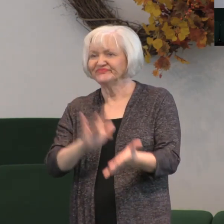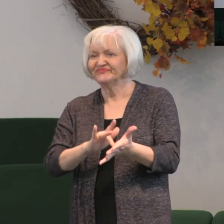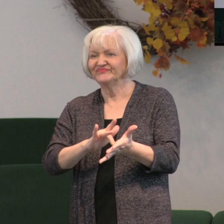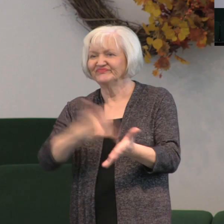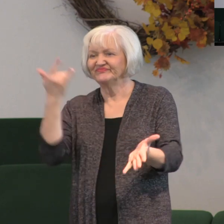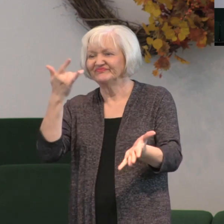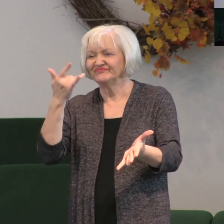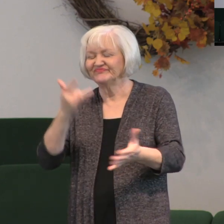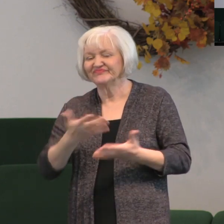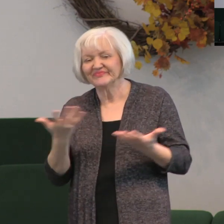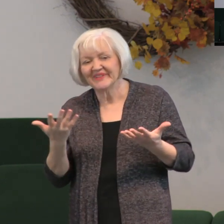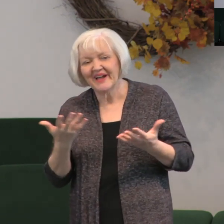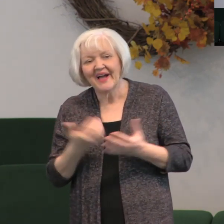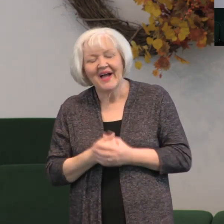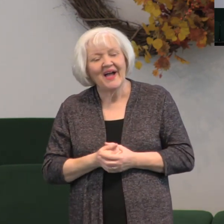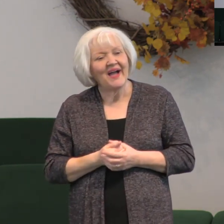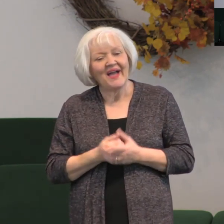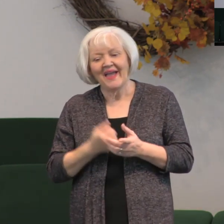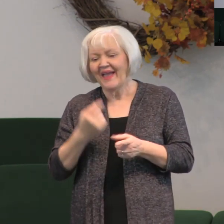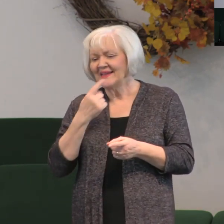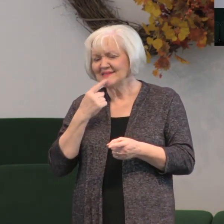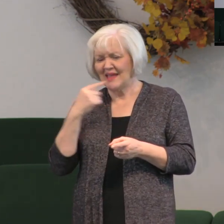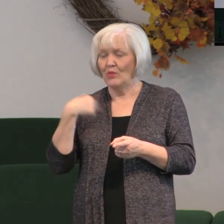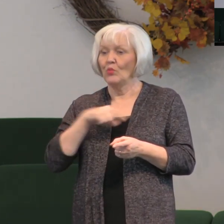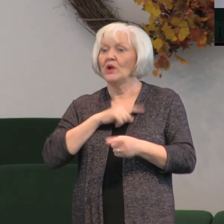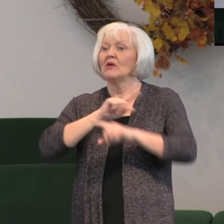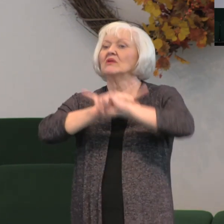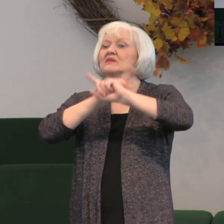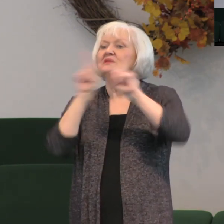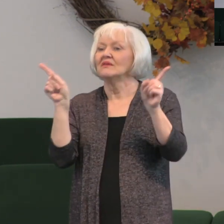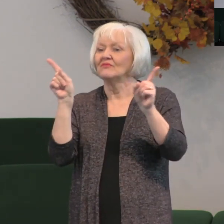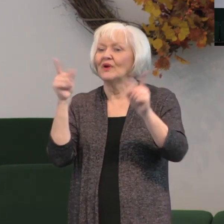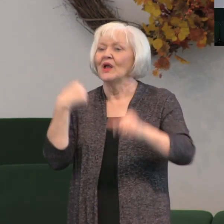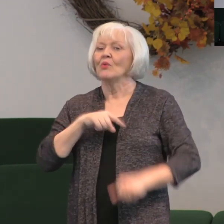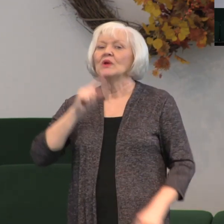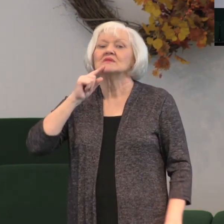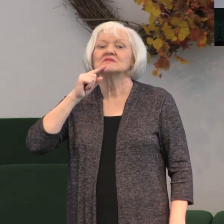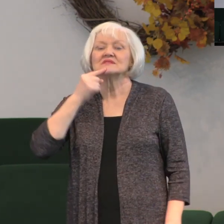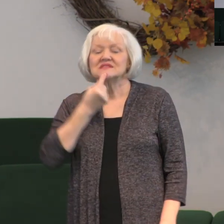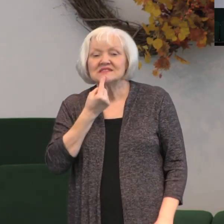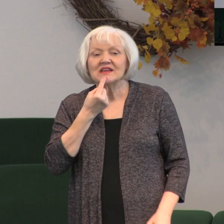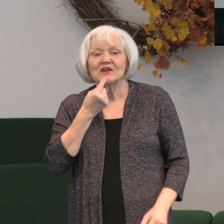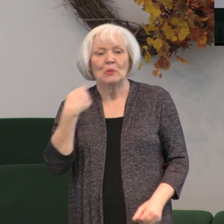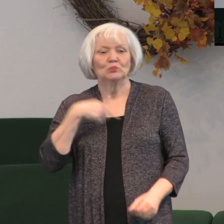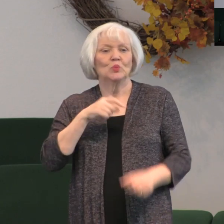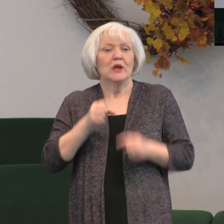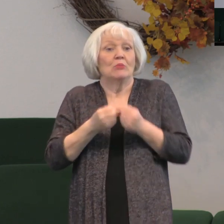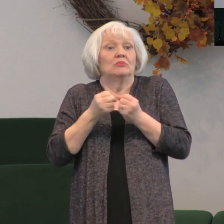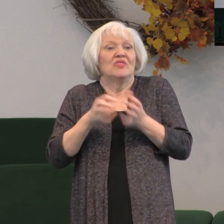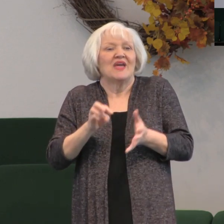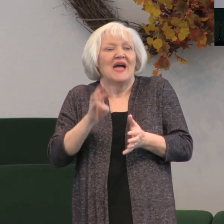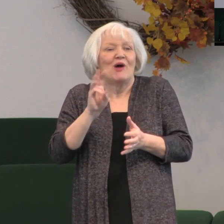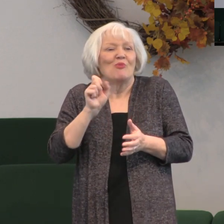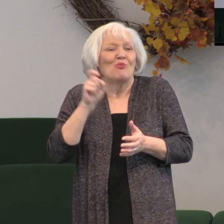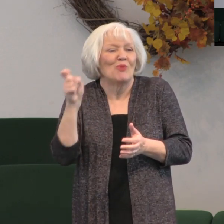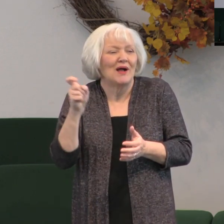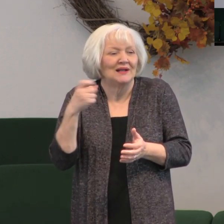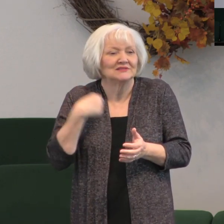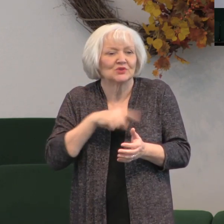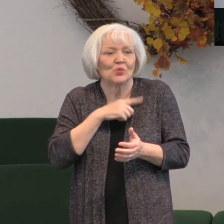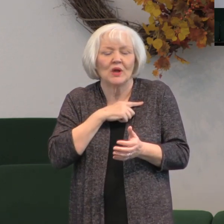Paul is saying we're not like that we're sincere we're without wax we're true in the things